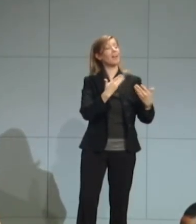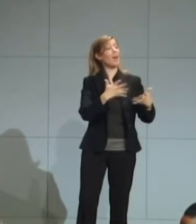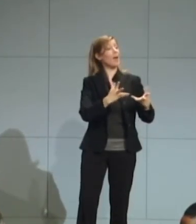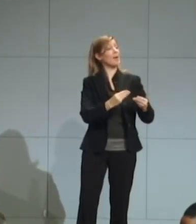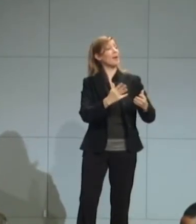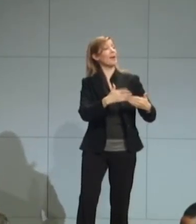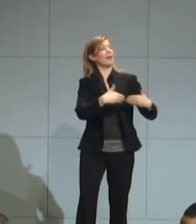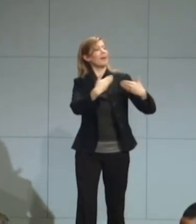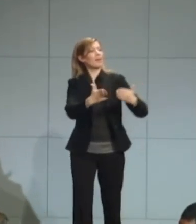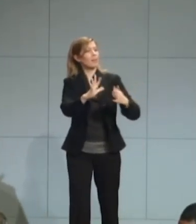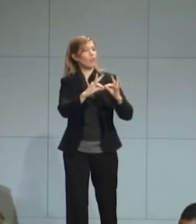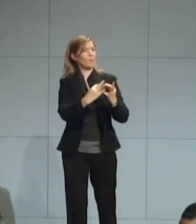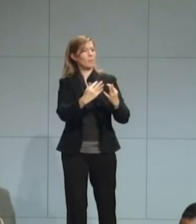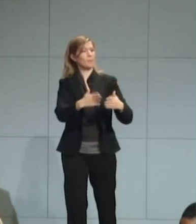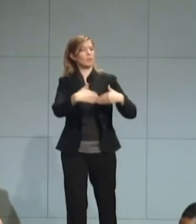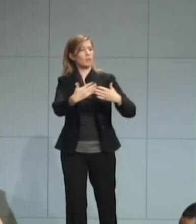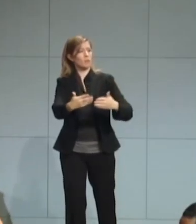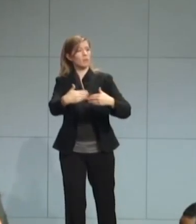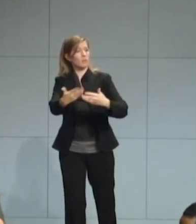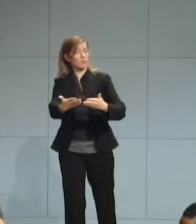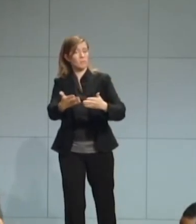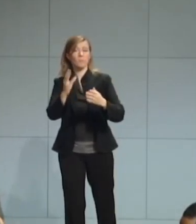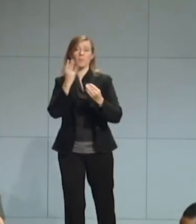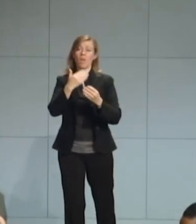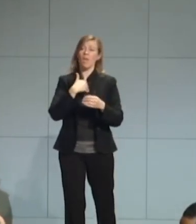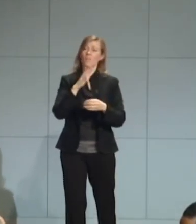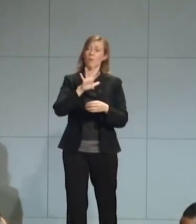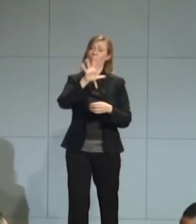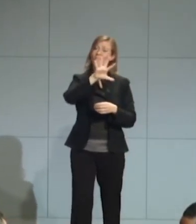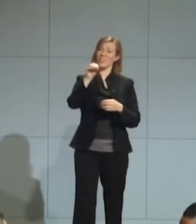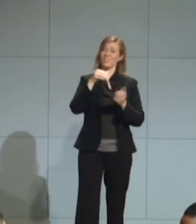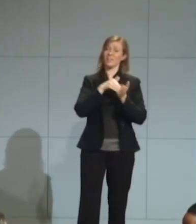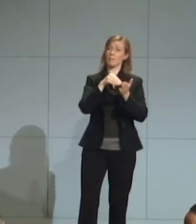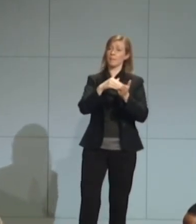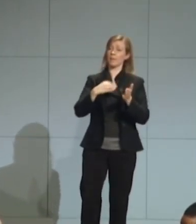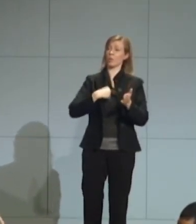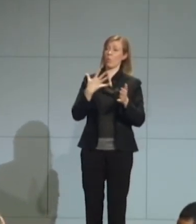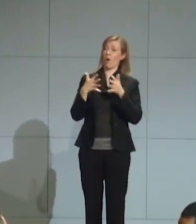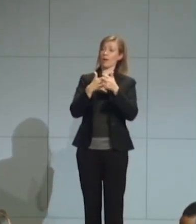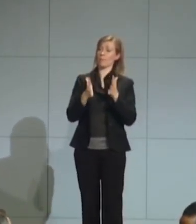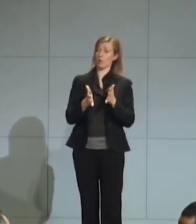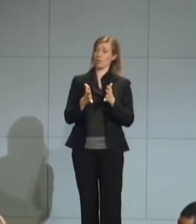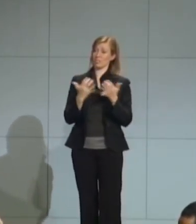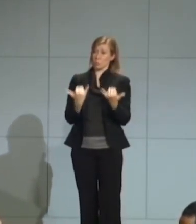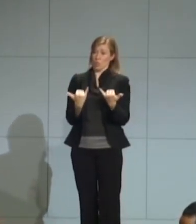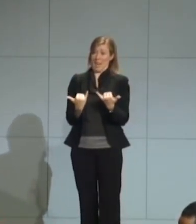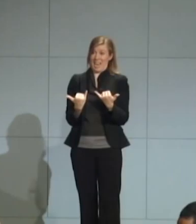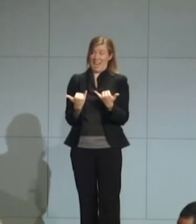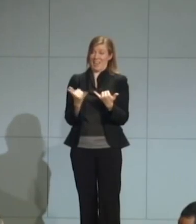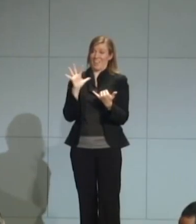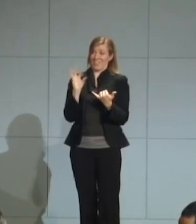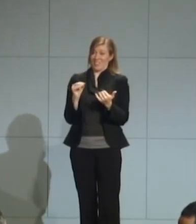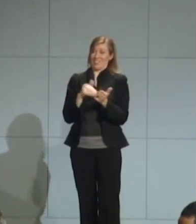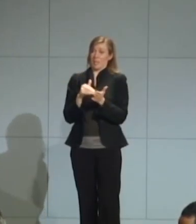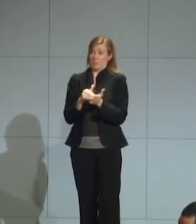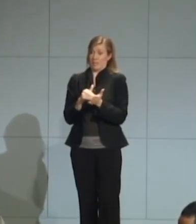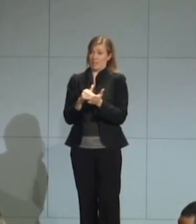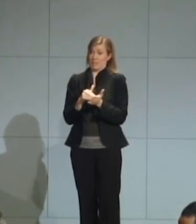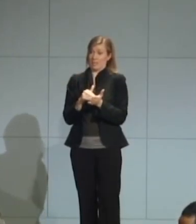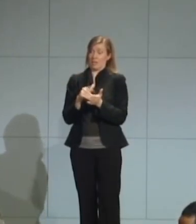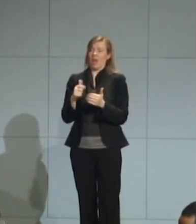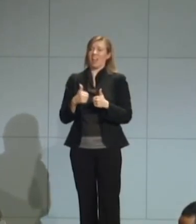emancipation, and only about a decade after these institutions were established to help the former slaves, is basically saying, okay, enough of